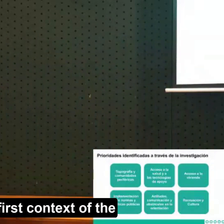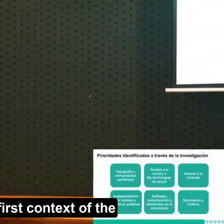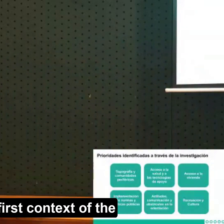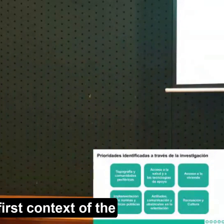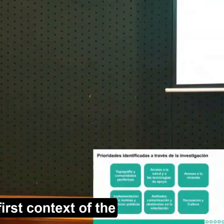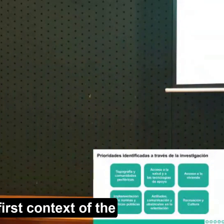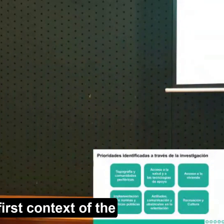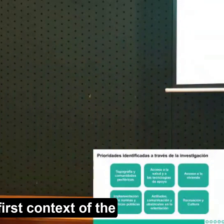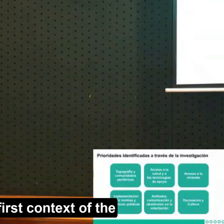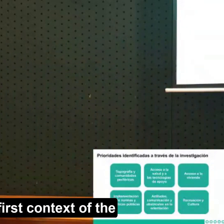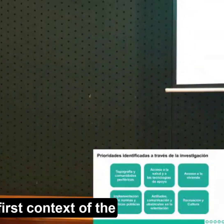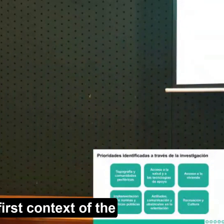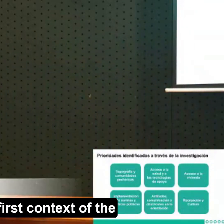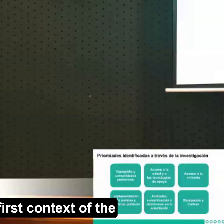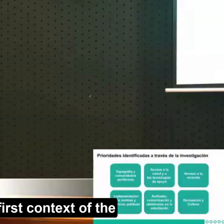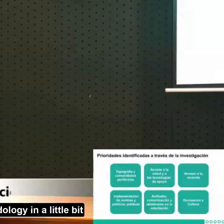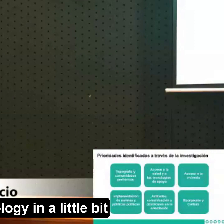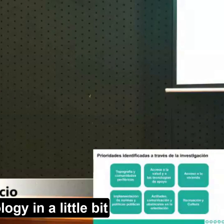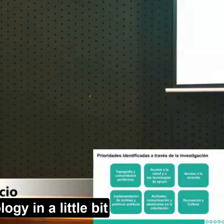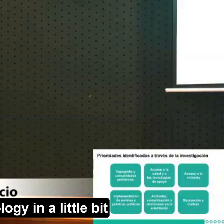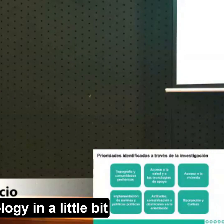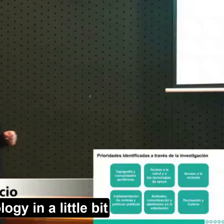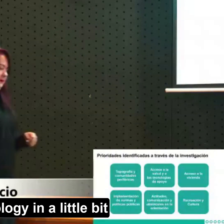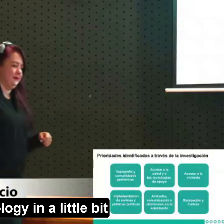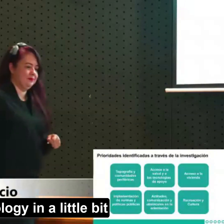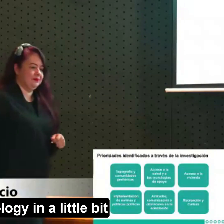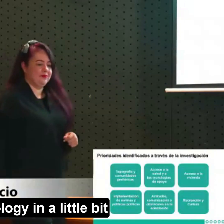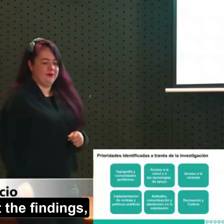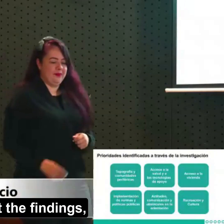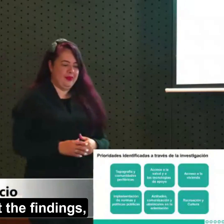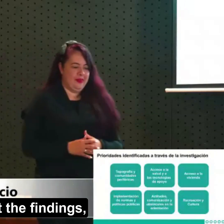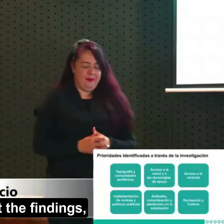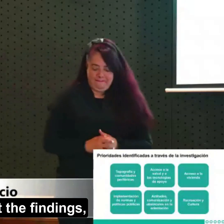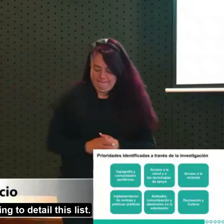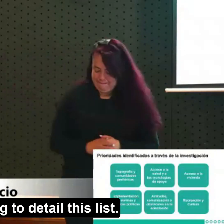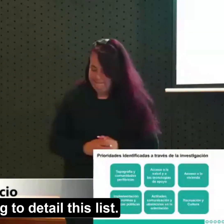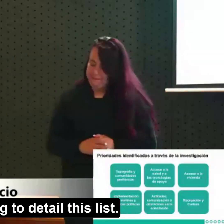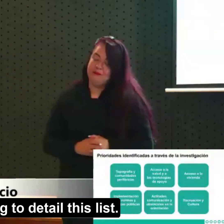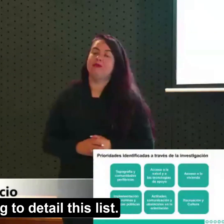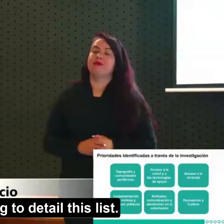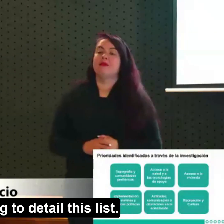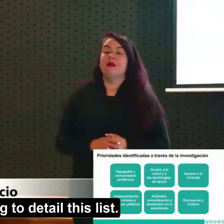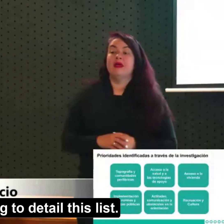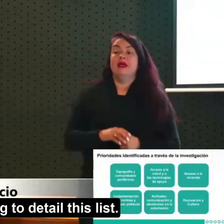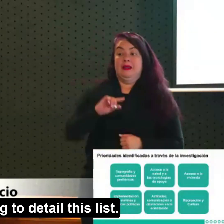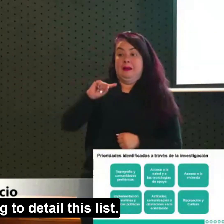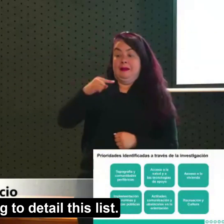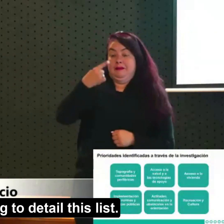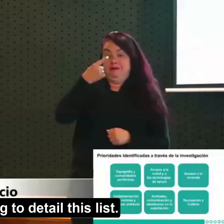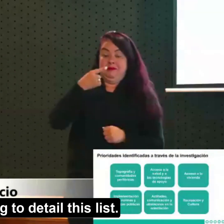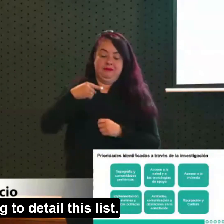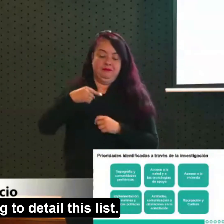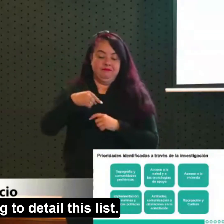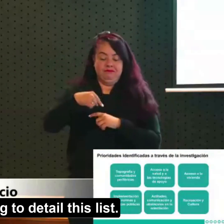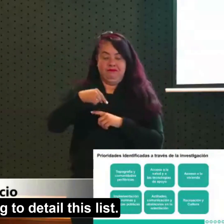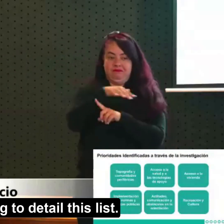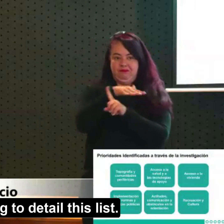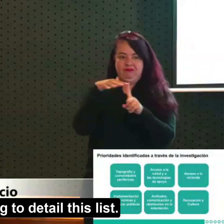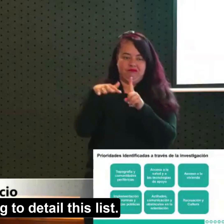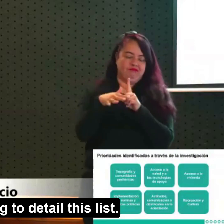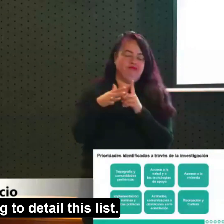After this first context of the methodology and a little bit about the findings, we're going to